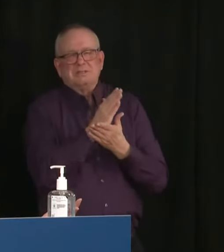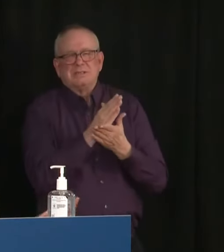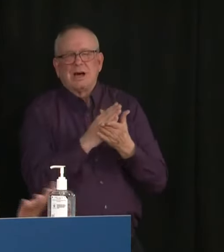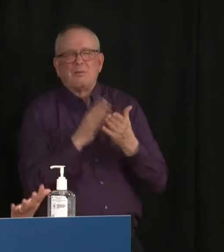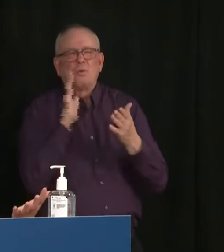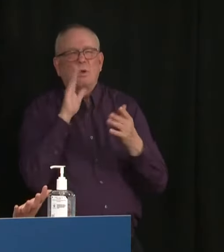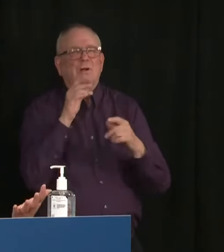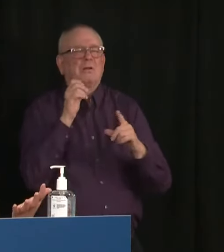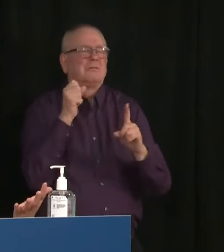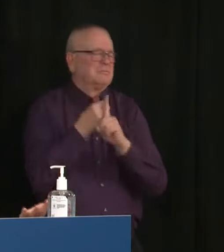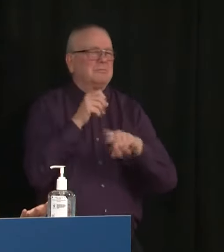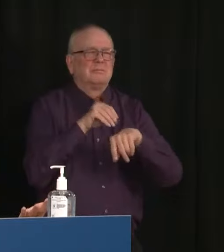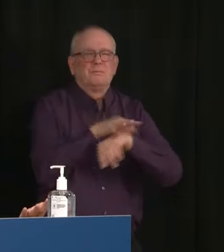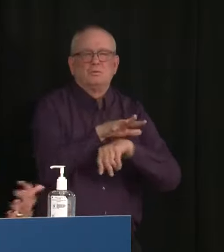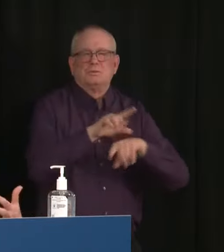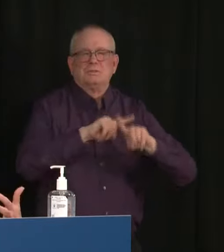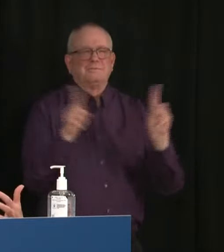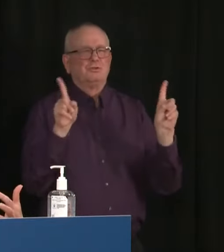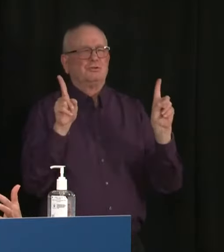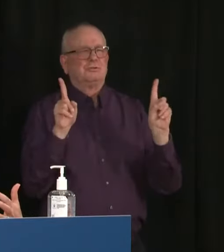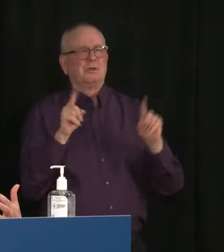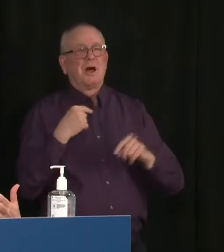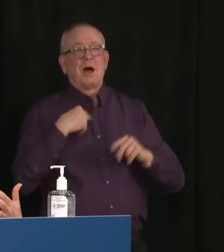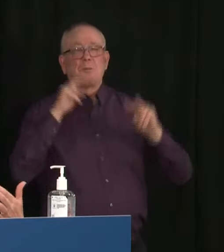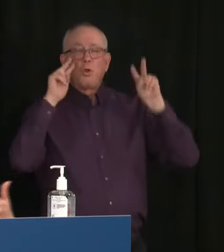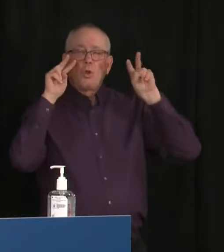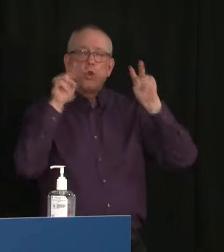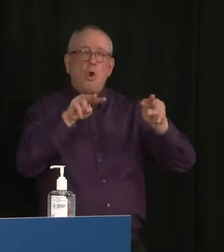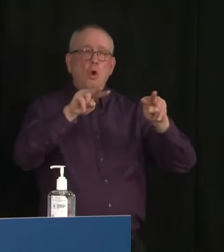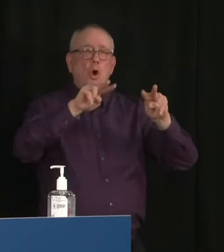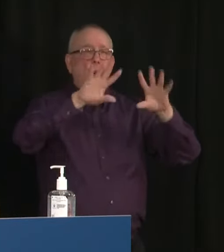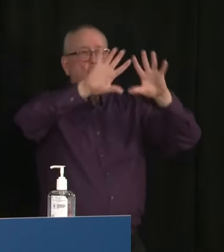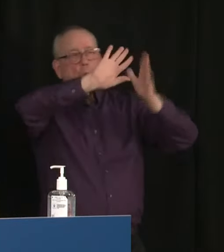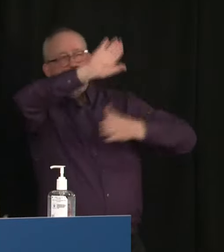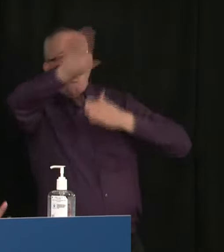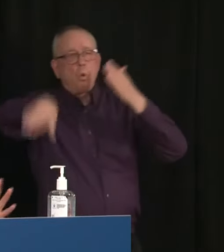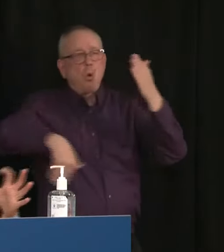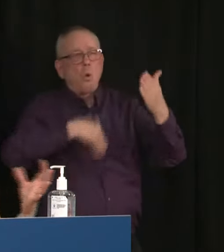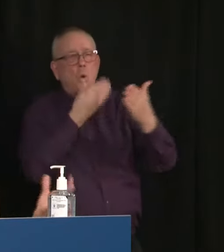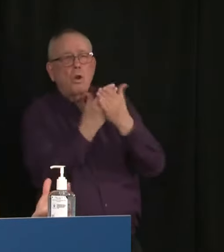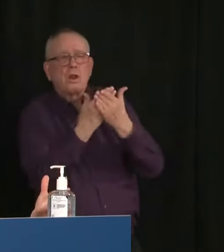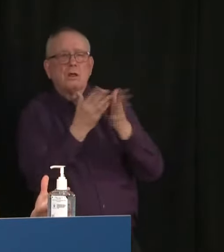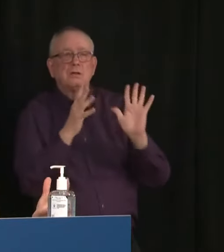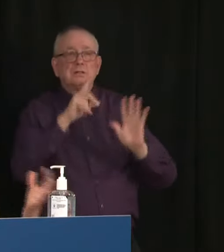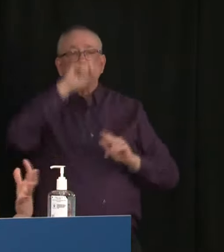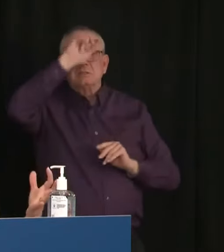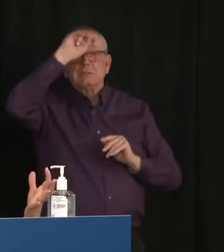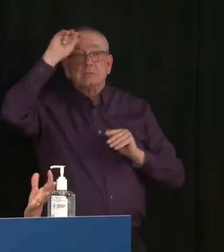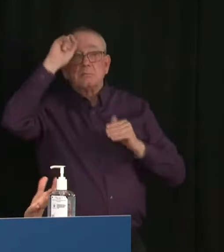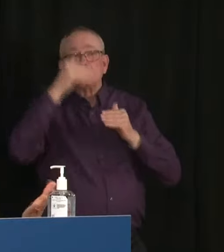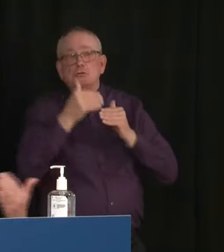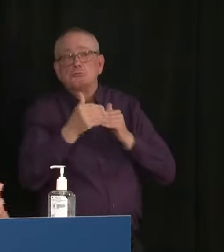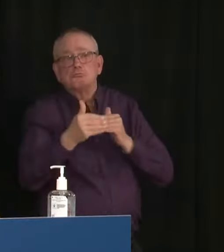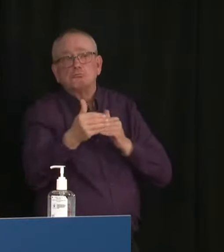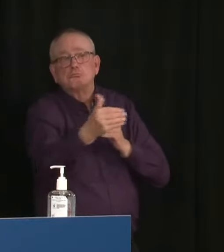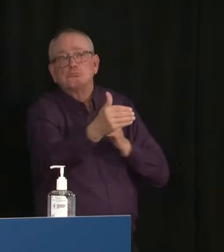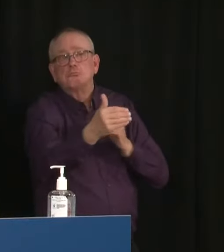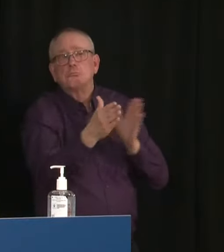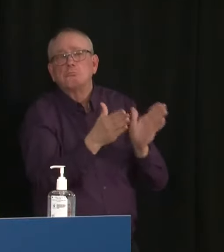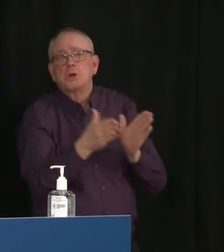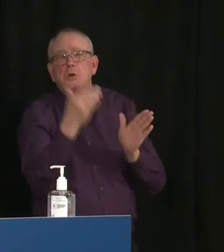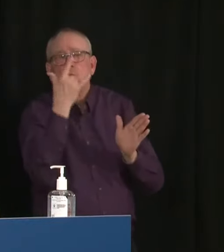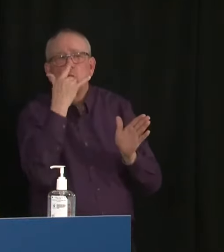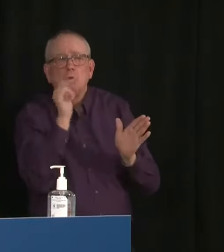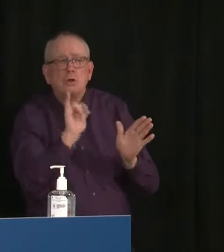looking at summer planning. However, having said that, again, it's critical that while we're looking at that big picture for our planning at an